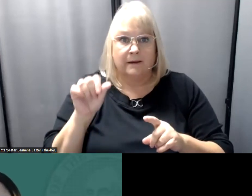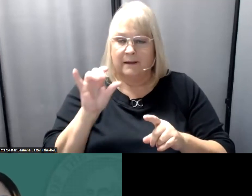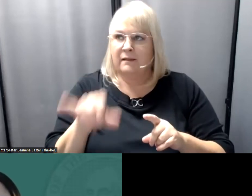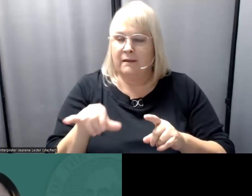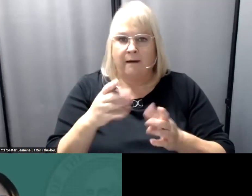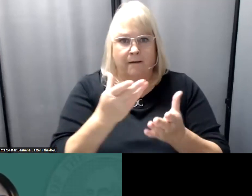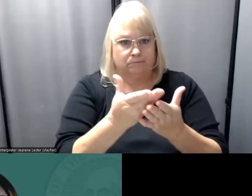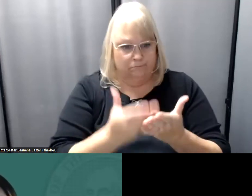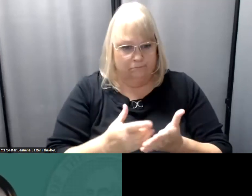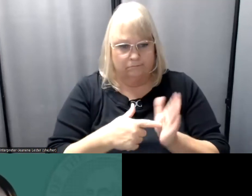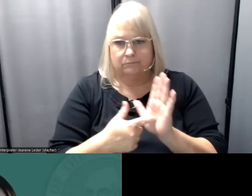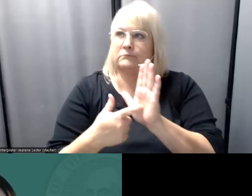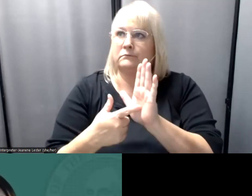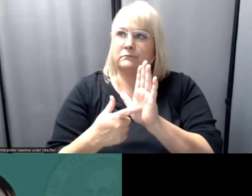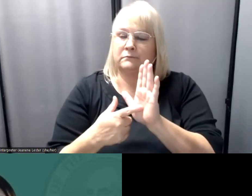points.